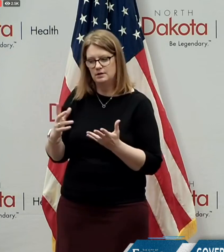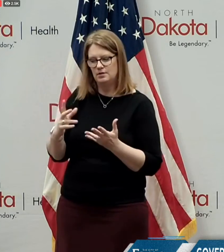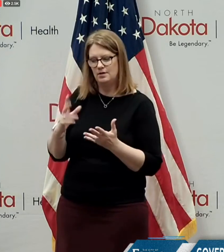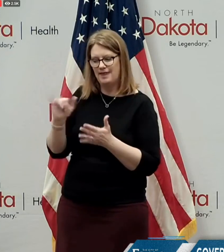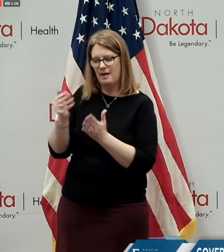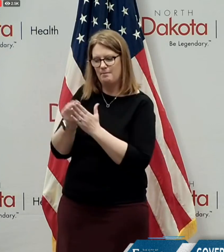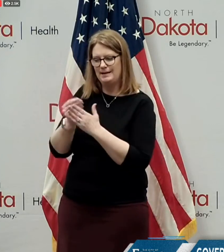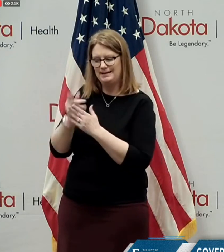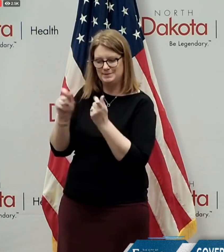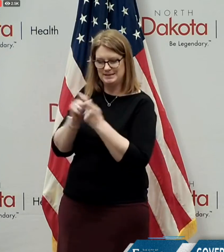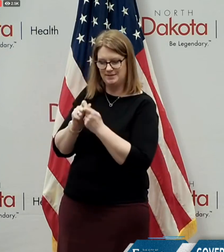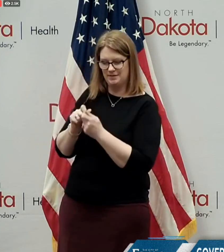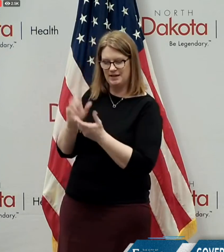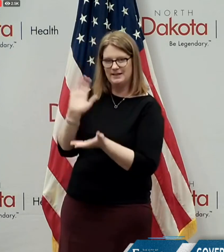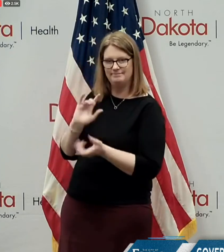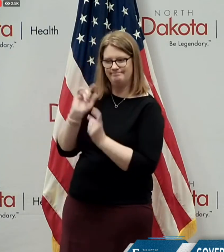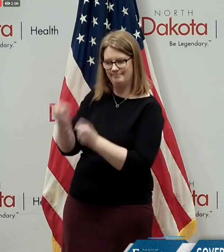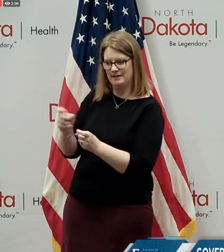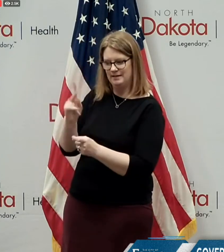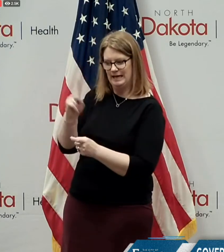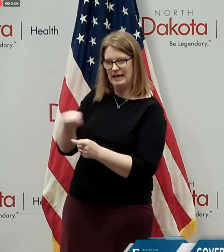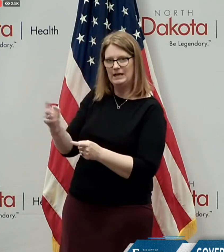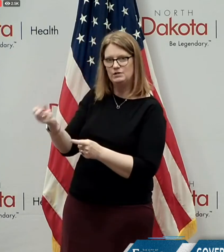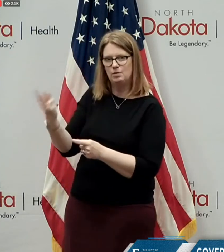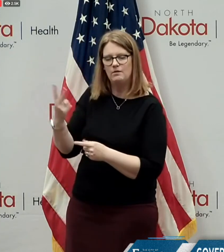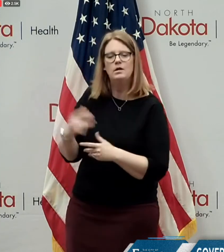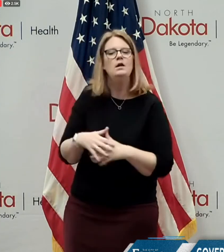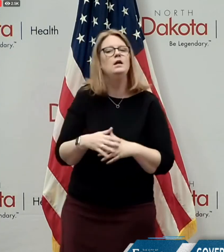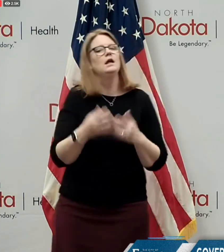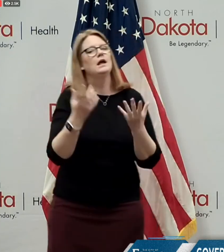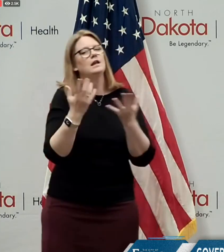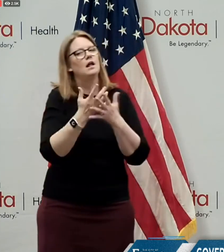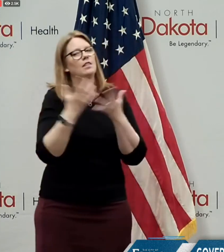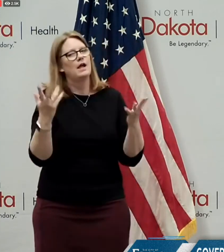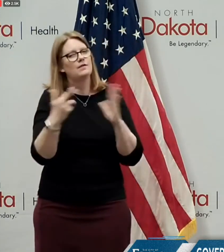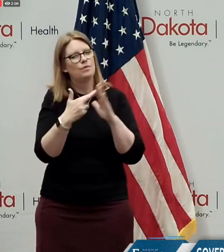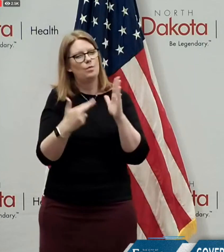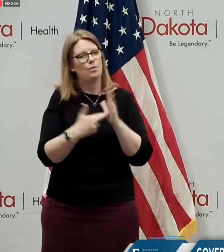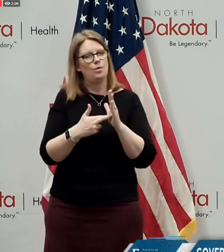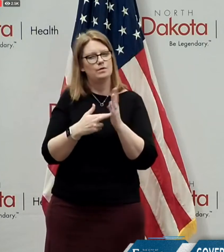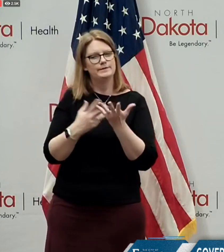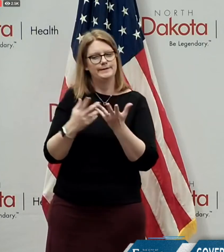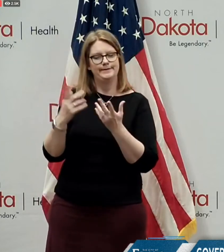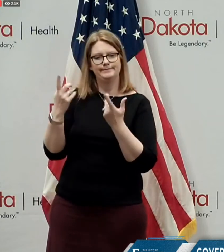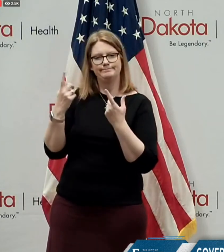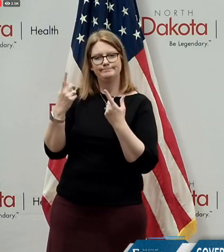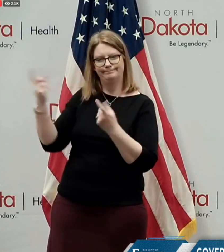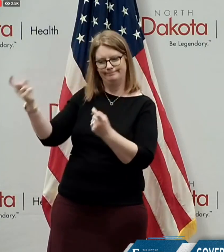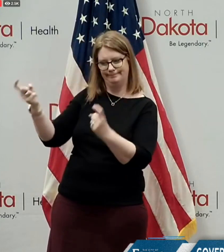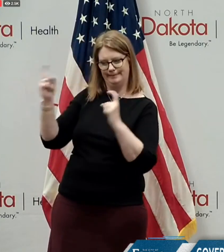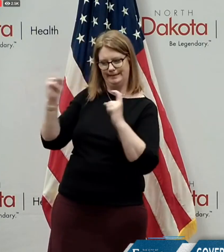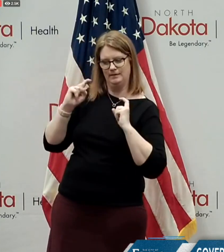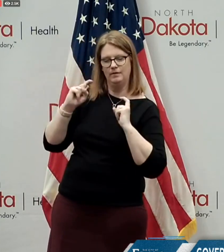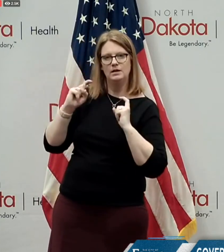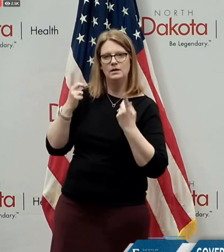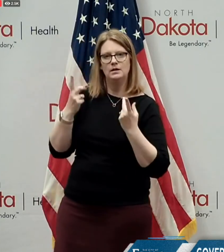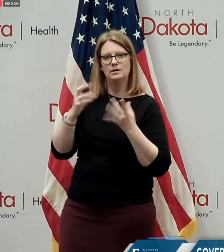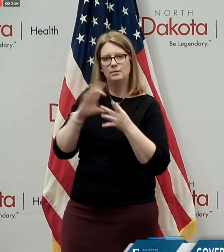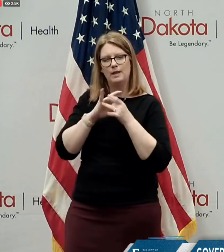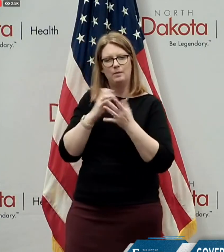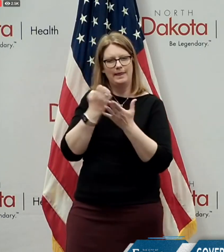K-12. Since then has been the case in a lot of the rule guidance coming from the feds on all kinds of economic